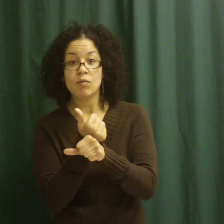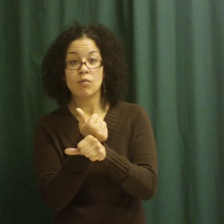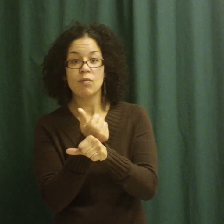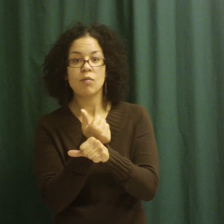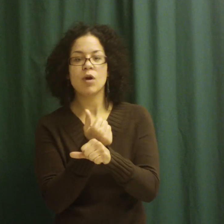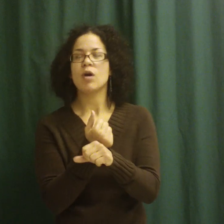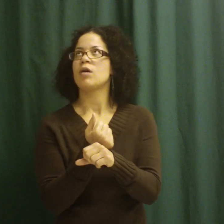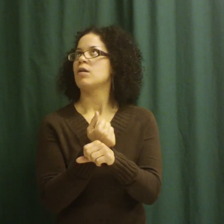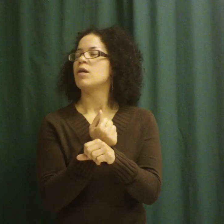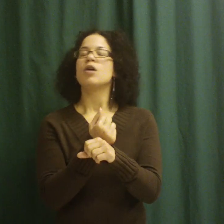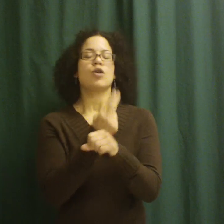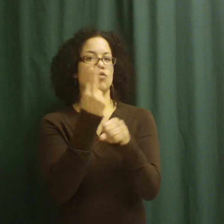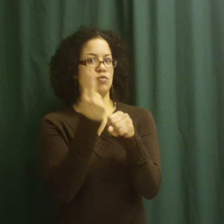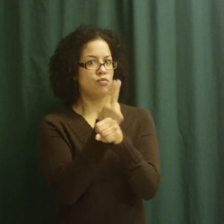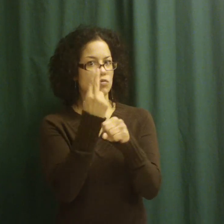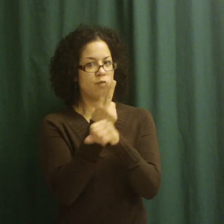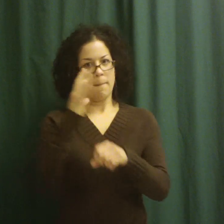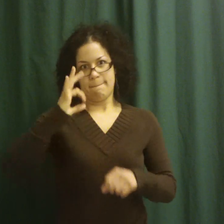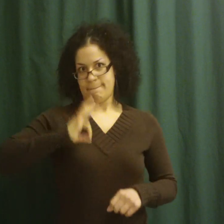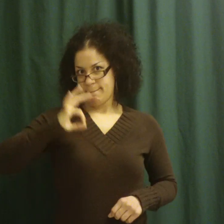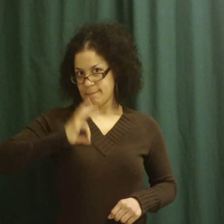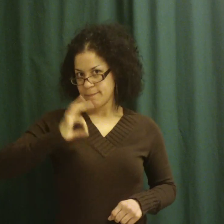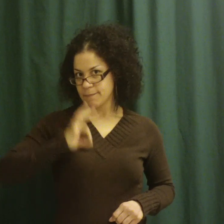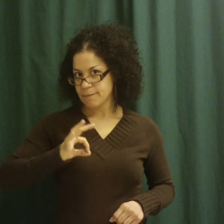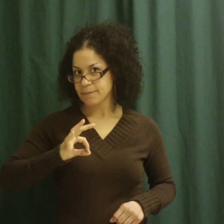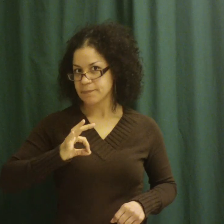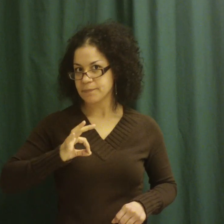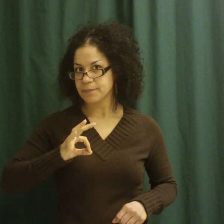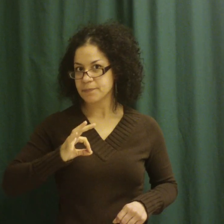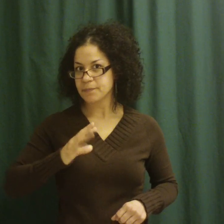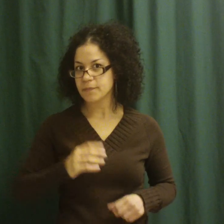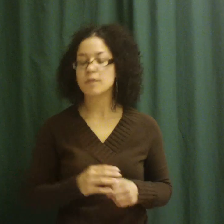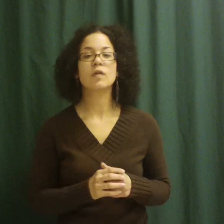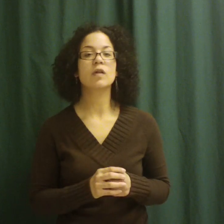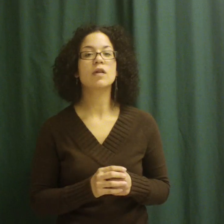algebra constantly if you study engineering,